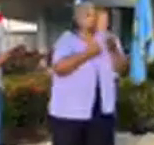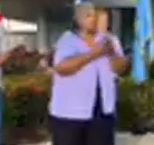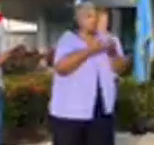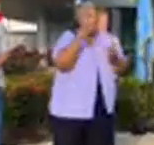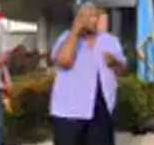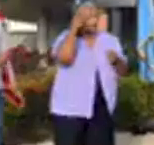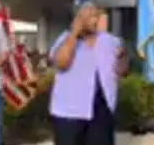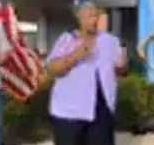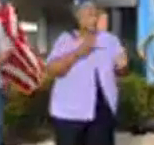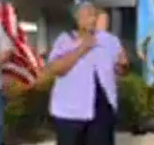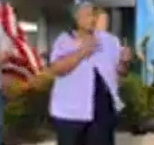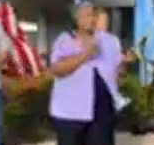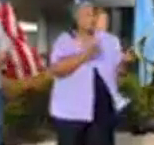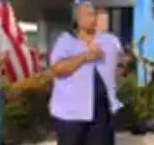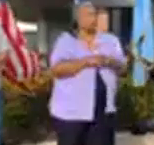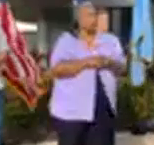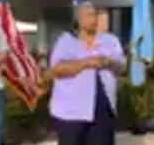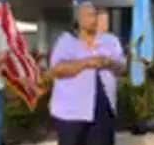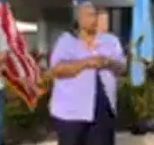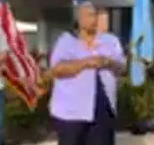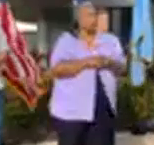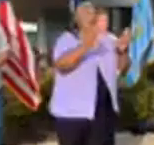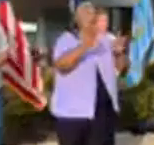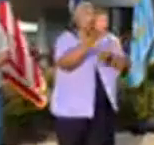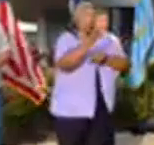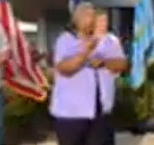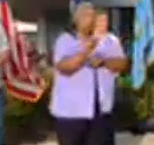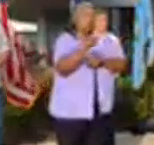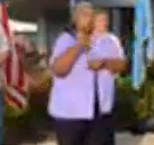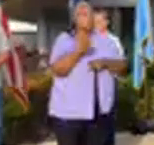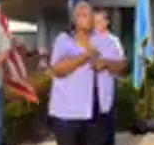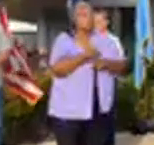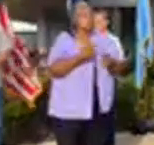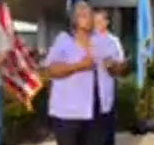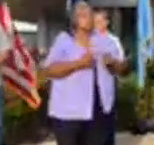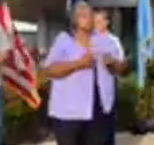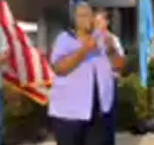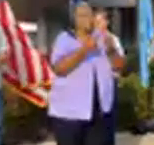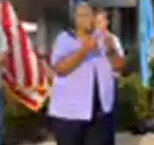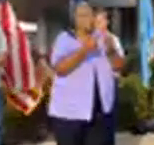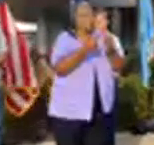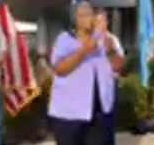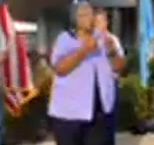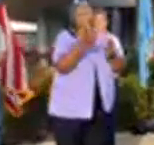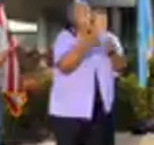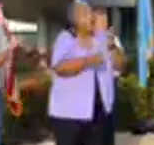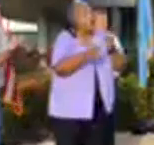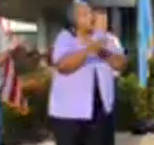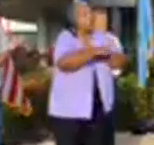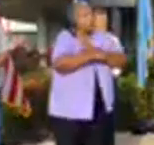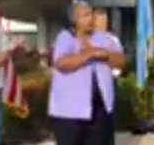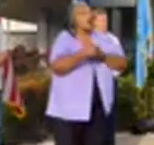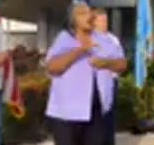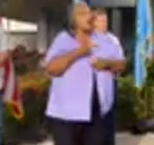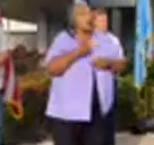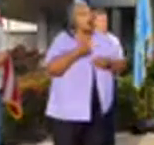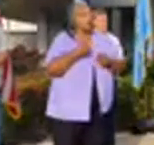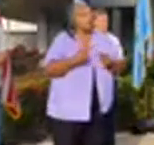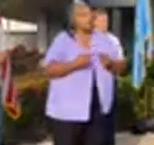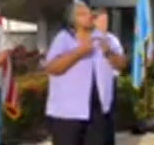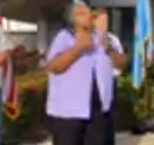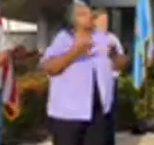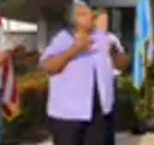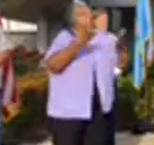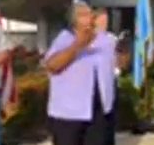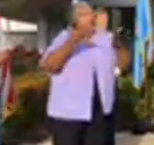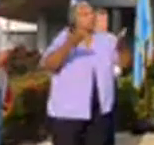thing about Louisiana and the country is that every parish has unique offerings. And that's why we